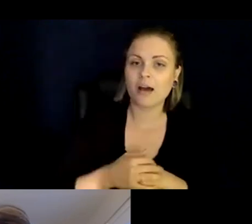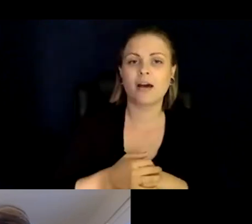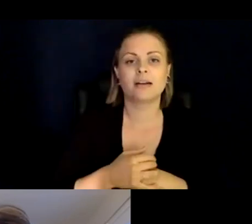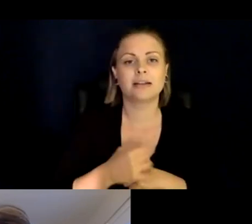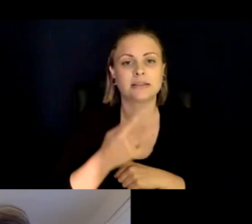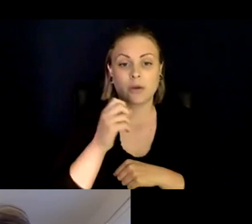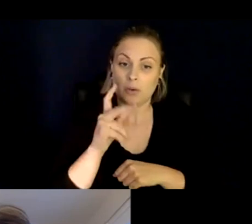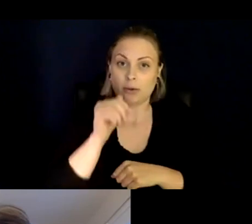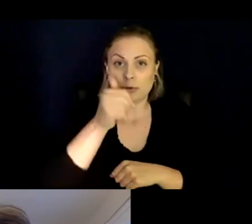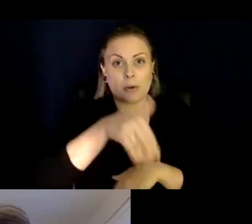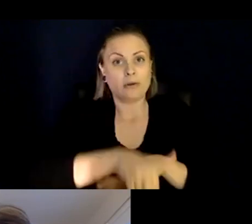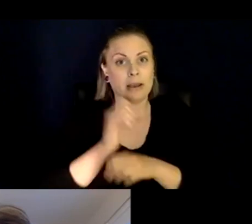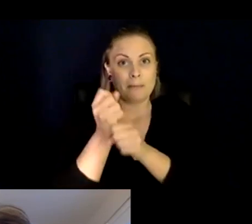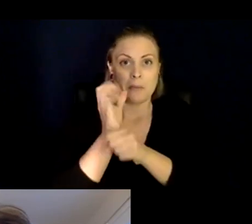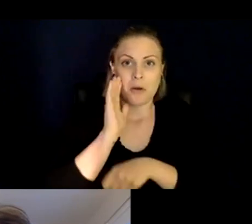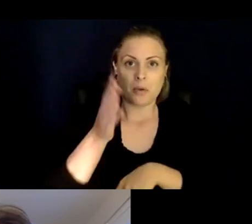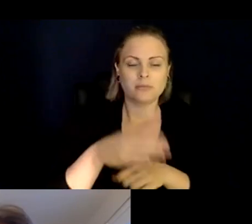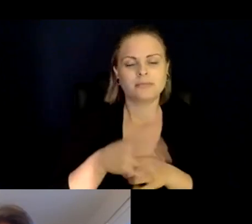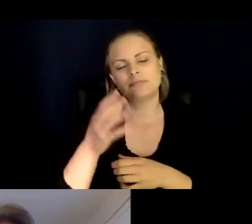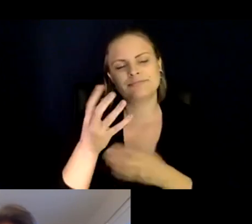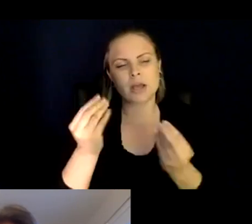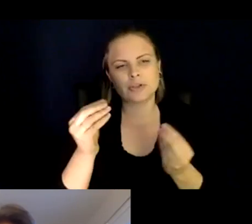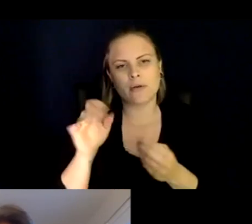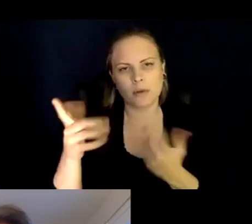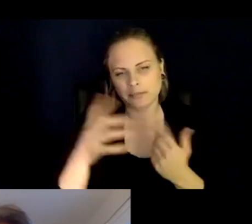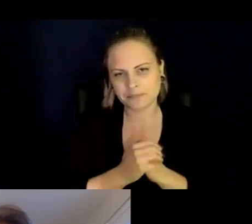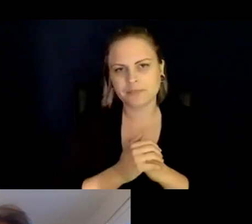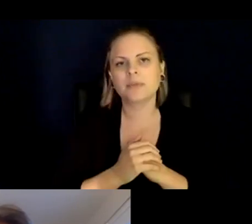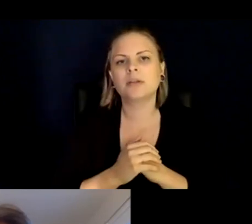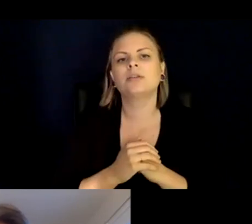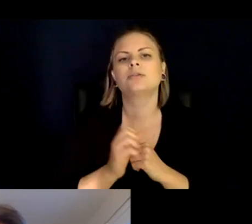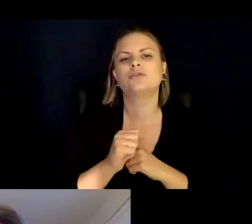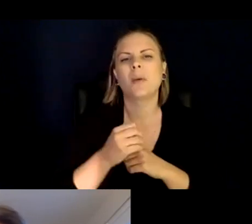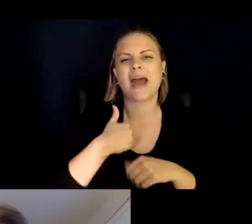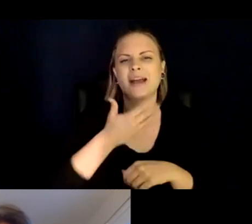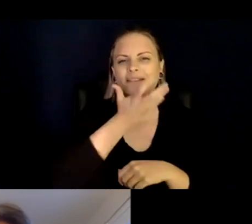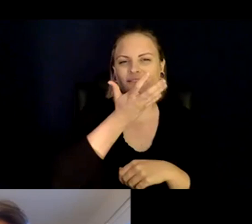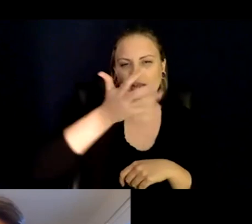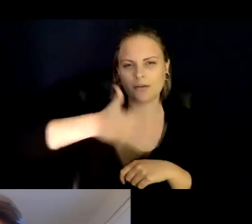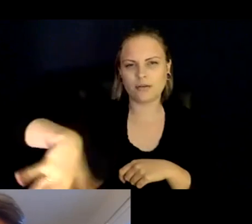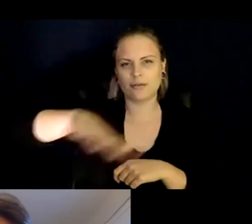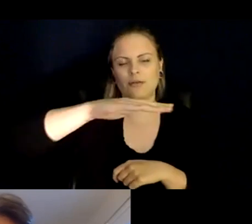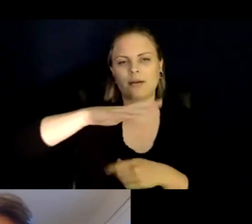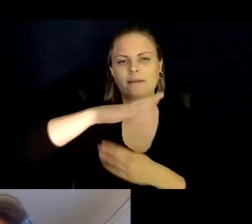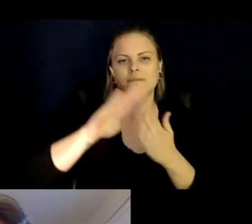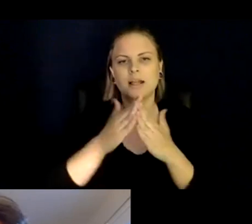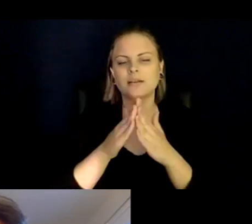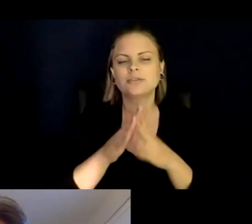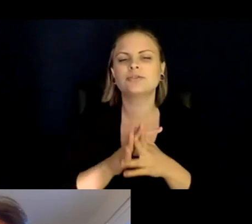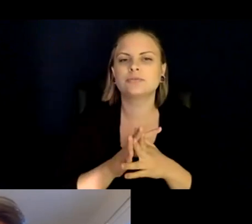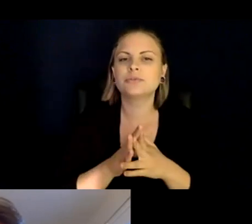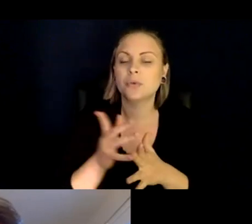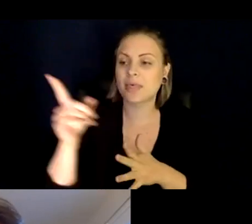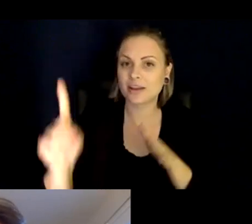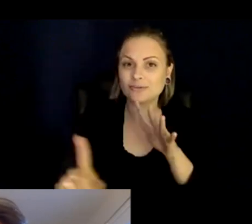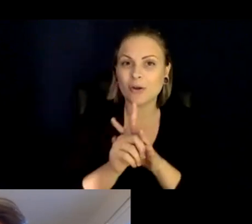night we'll have a baseball game. So we went a softball game. So there was a green in the middle of the village. And sure enough, they showed up